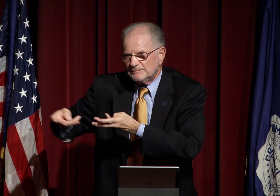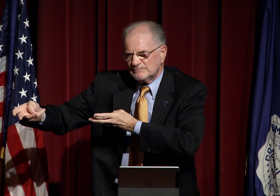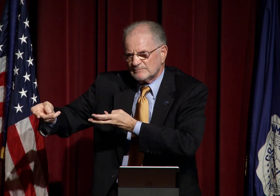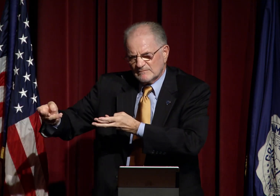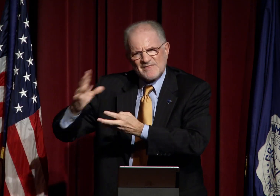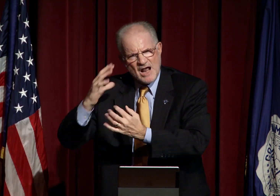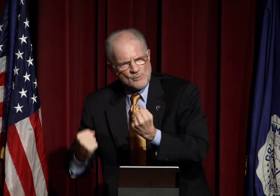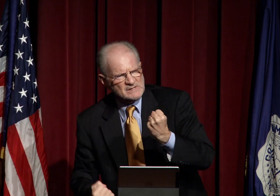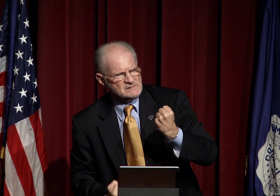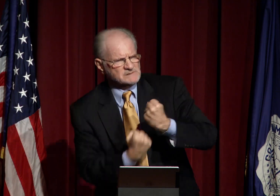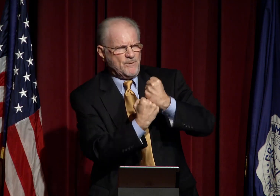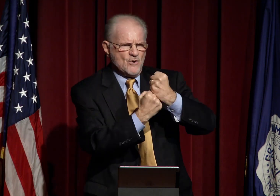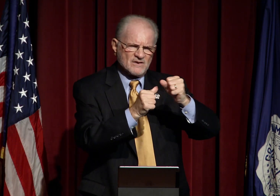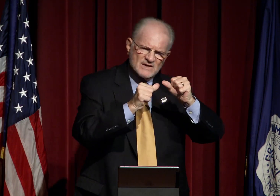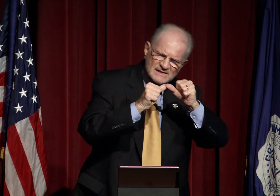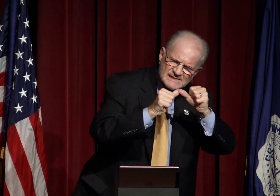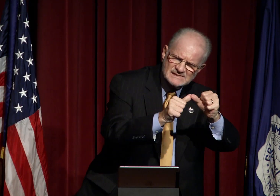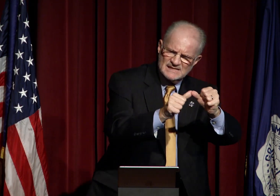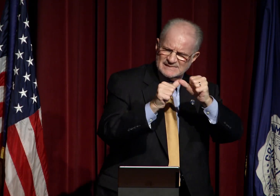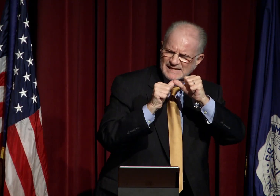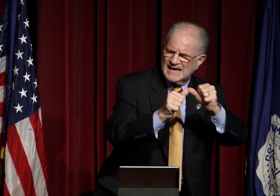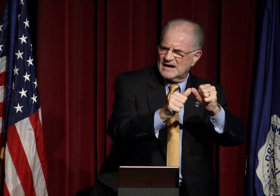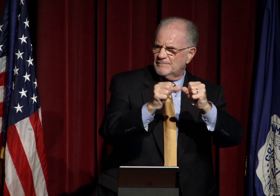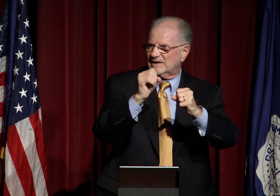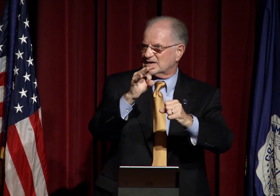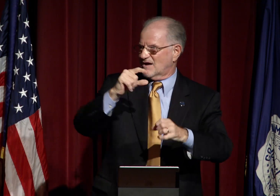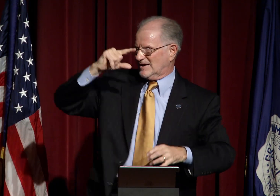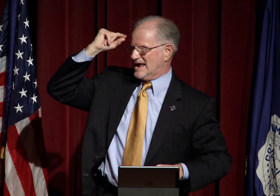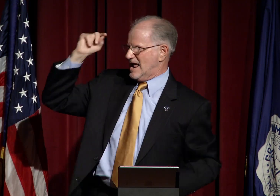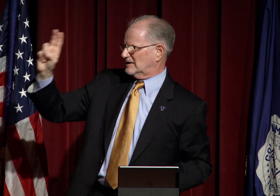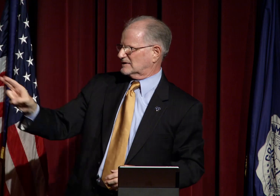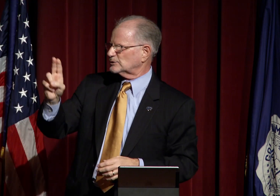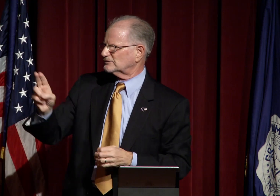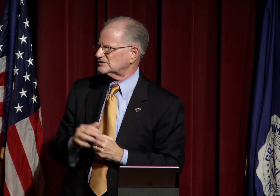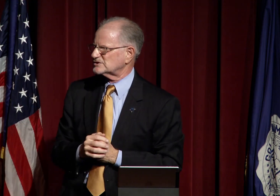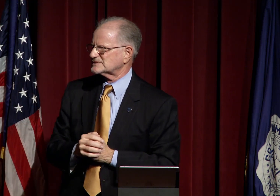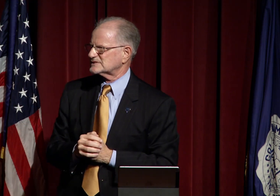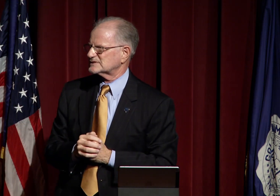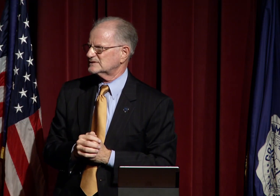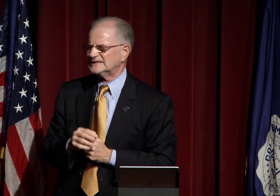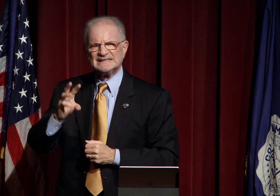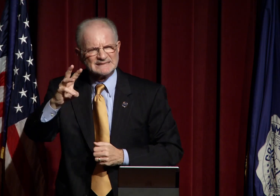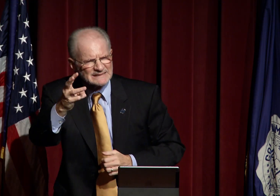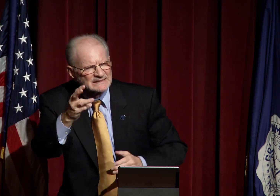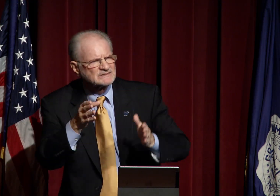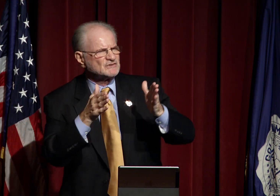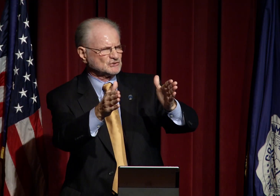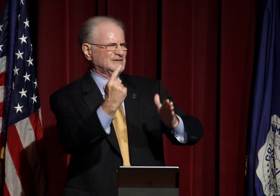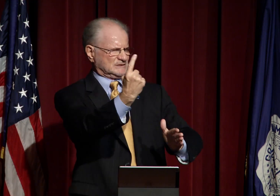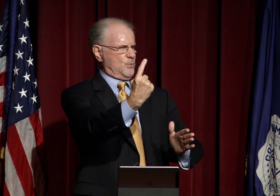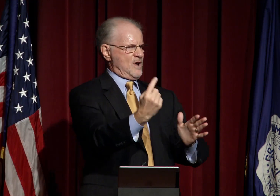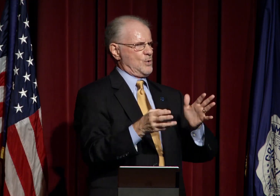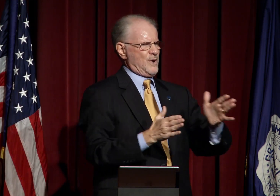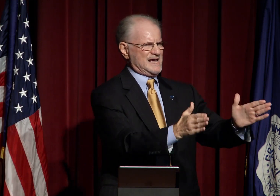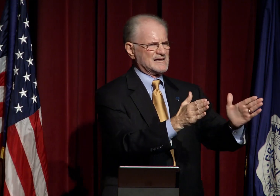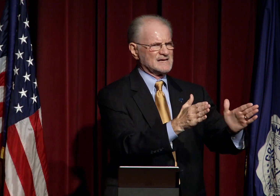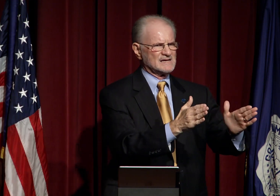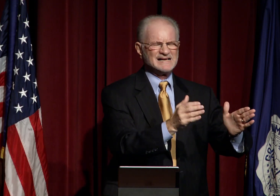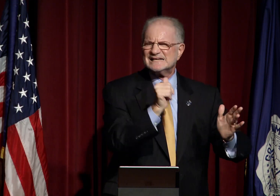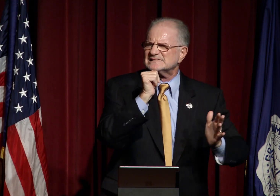revenue streams to the university that will further support the continuance of Gallaudet University and its mission. The 6th